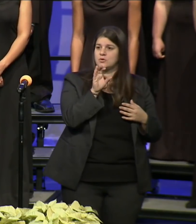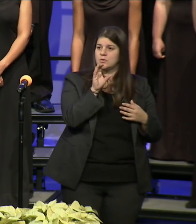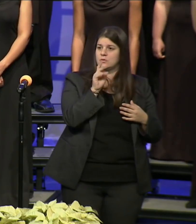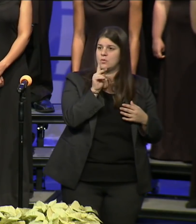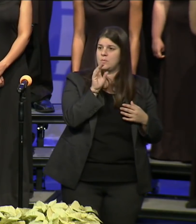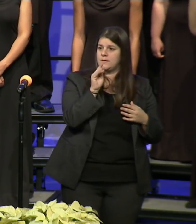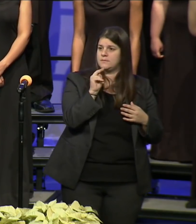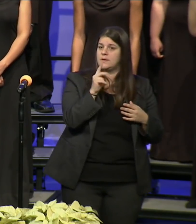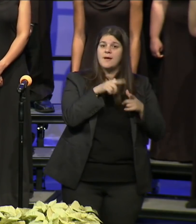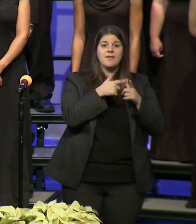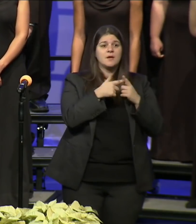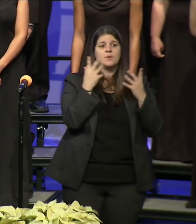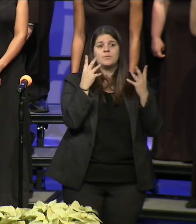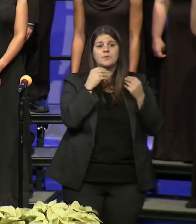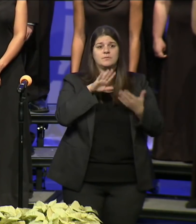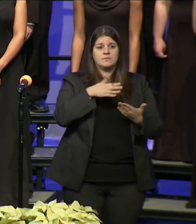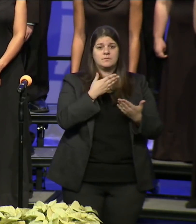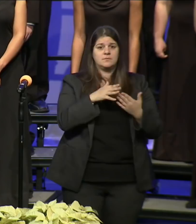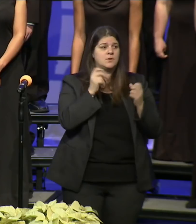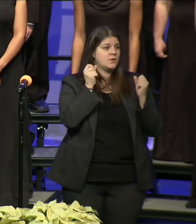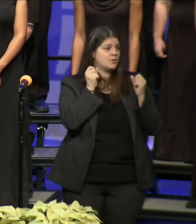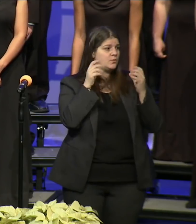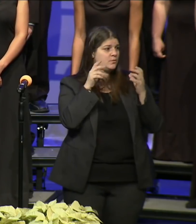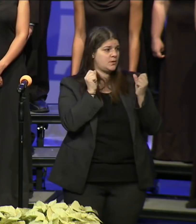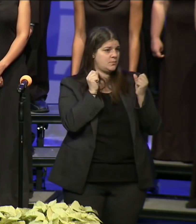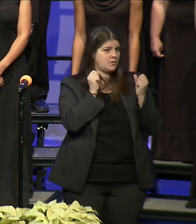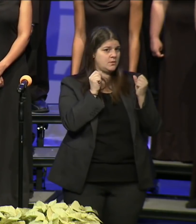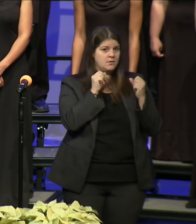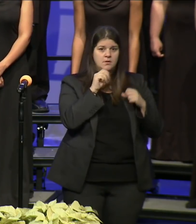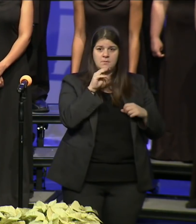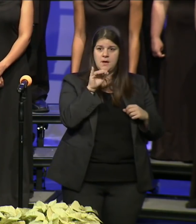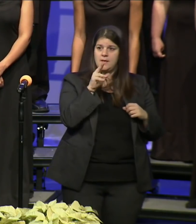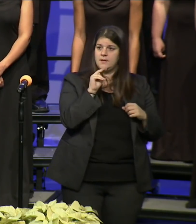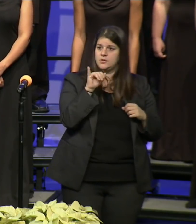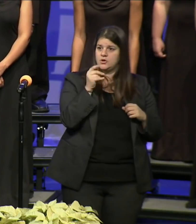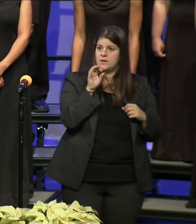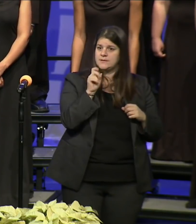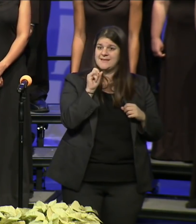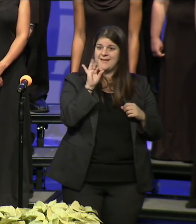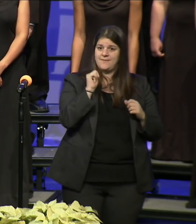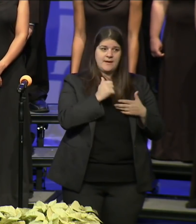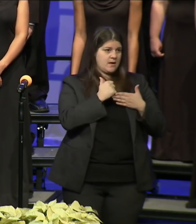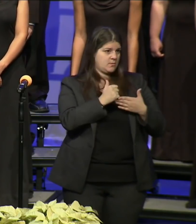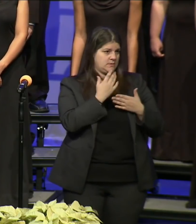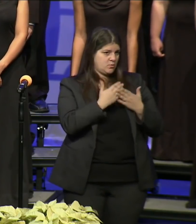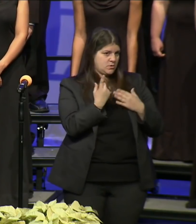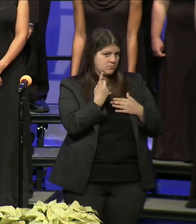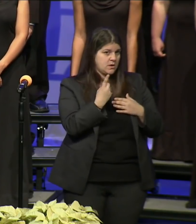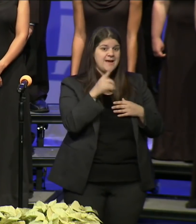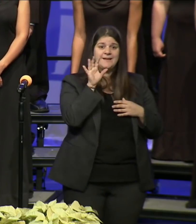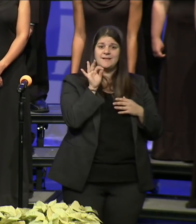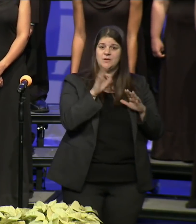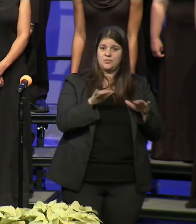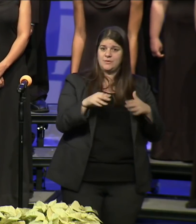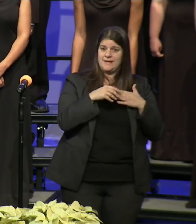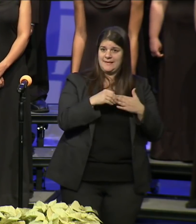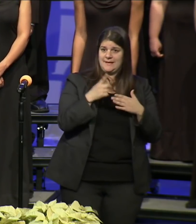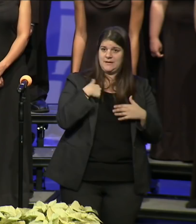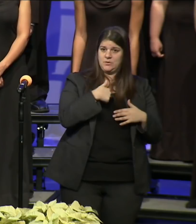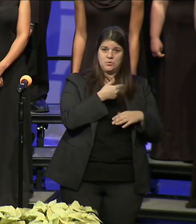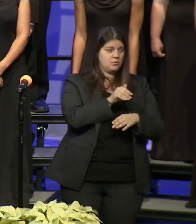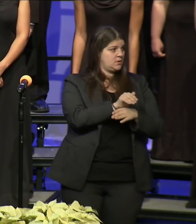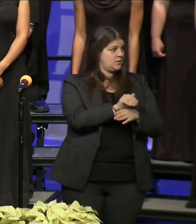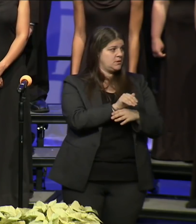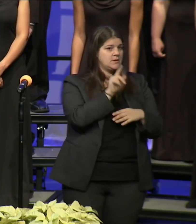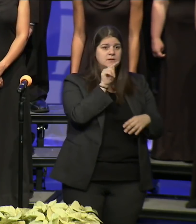by a beautiful rendition of the incredible Mahalia Jackson's If I Can Help Somebody. The 9 children leading us tonight are Tess